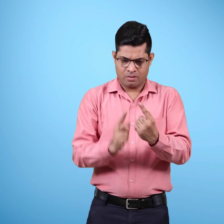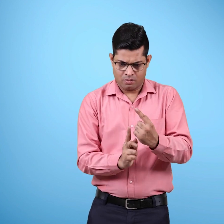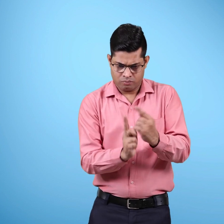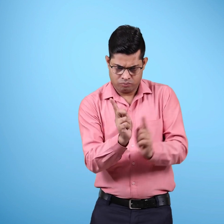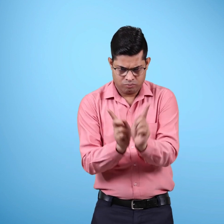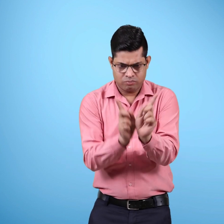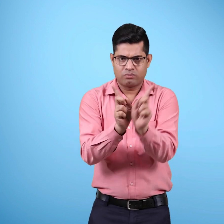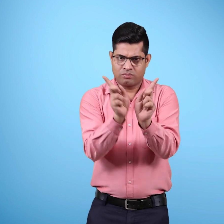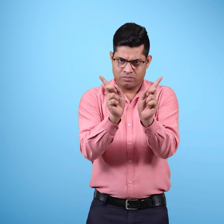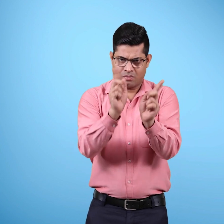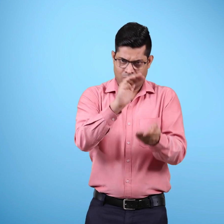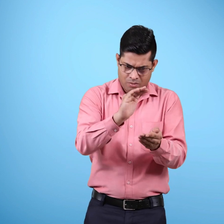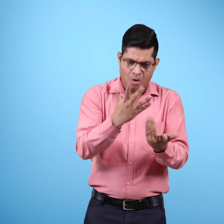where do the branches appear,